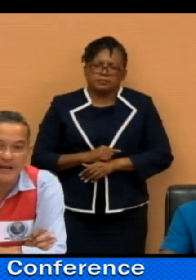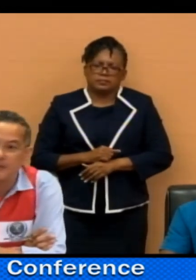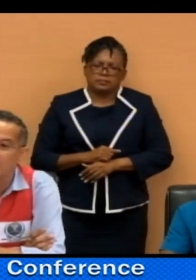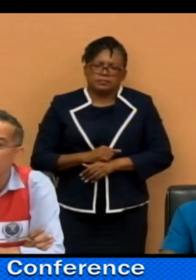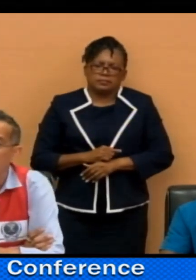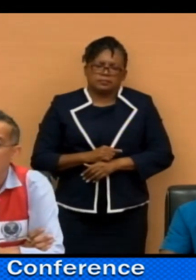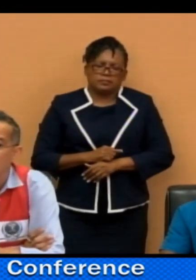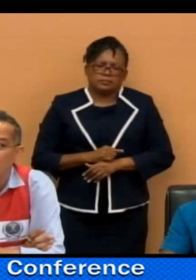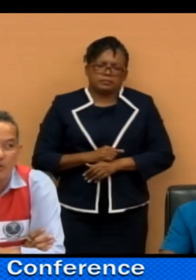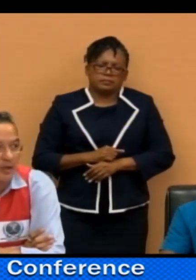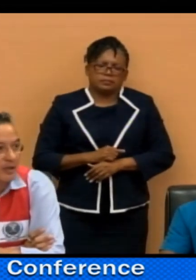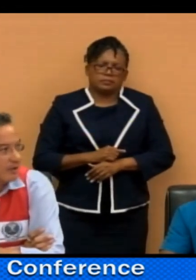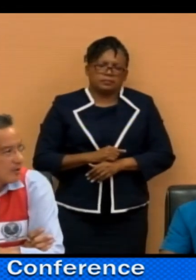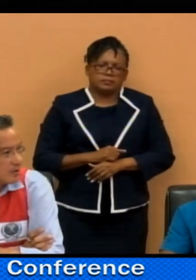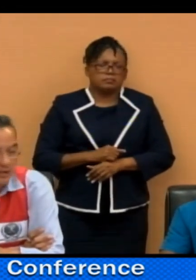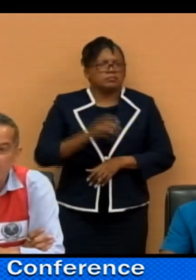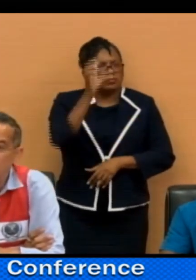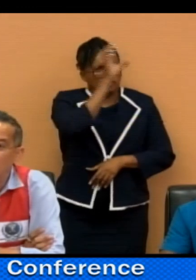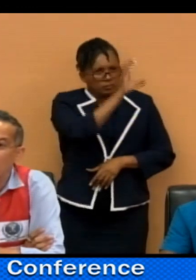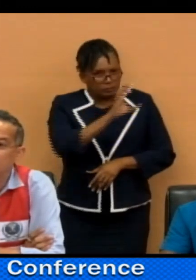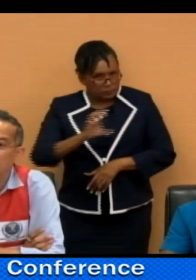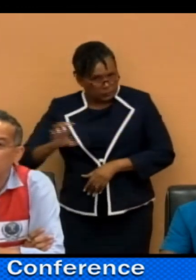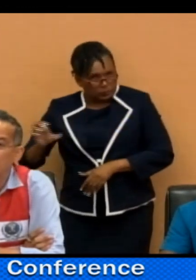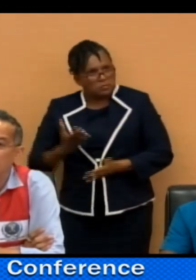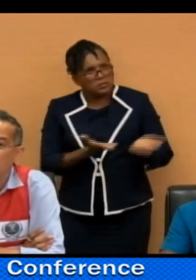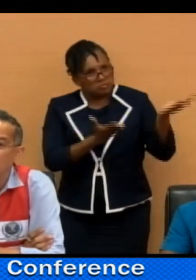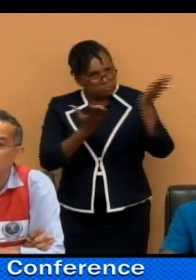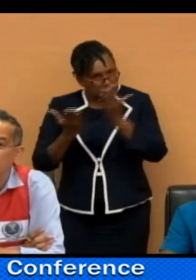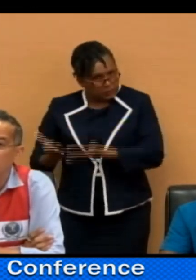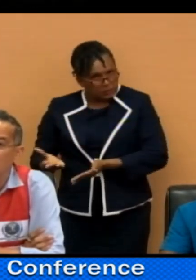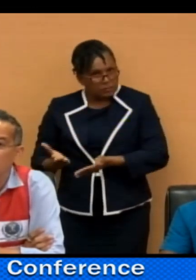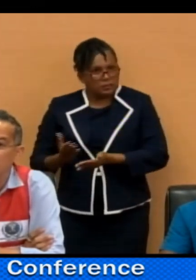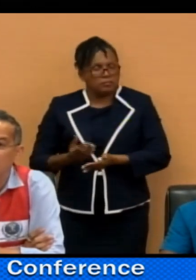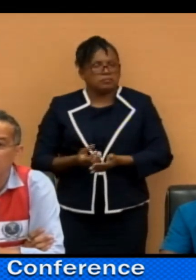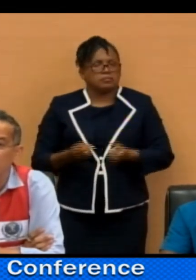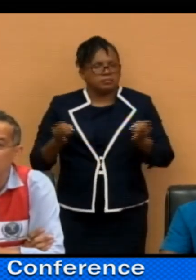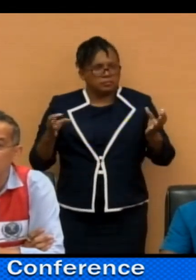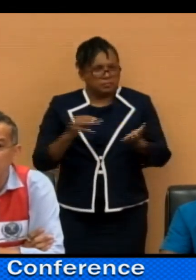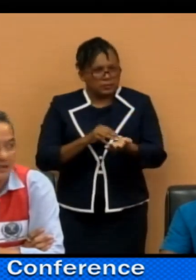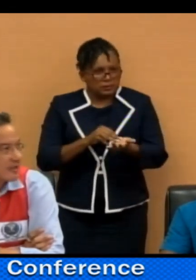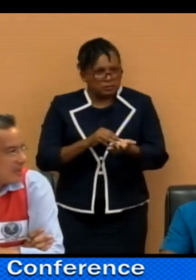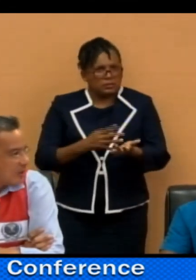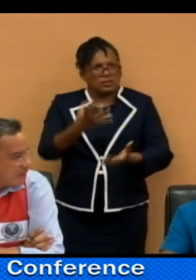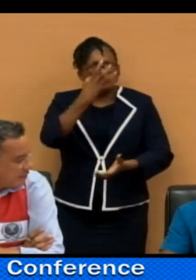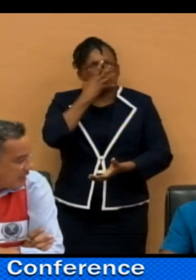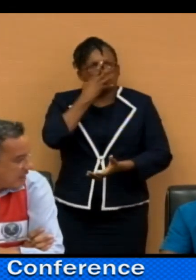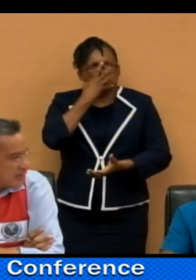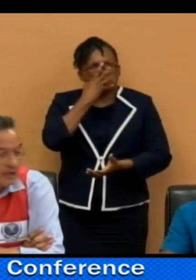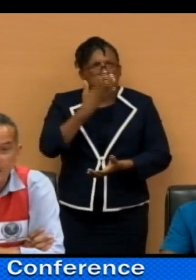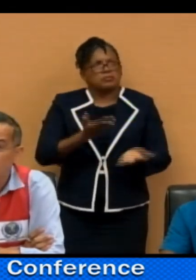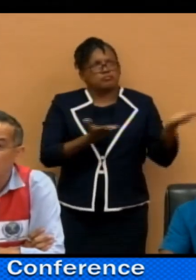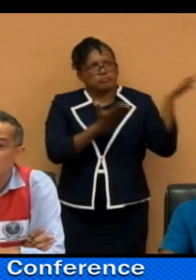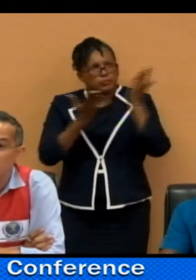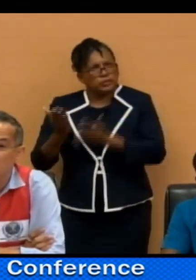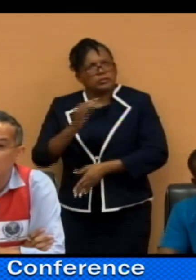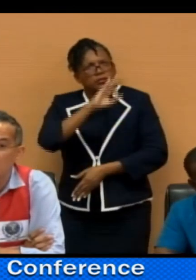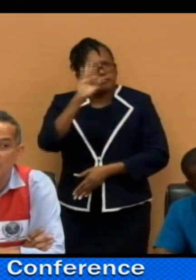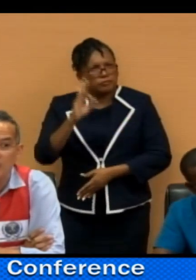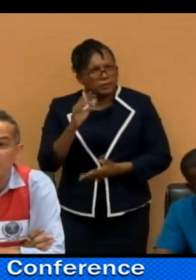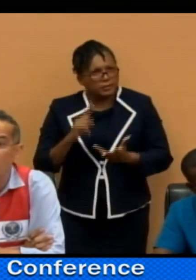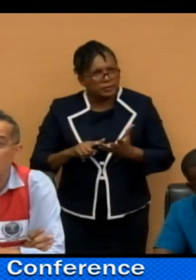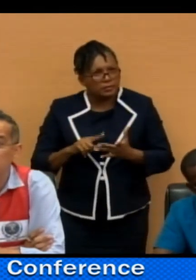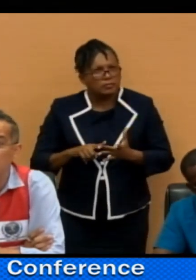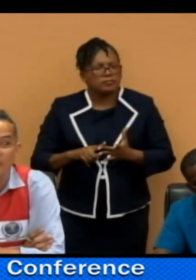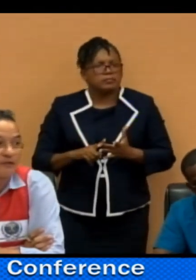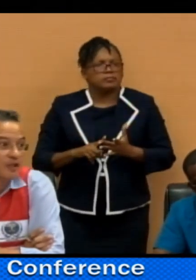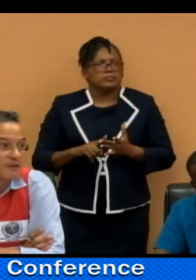this time. The Cuban contingency came in last night. The additional ventilators came in on Friday. The